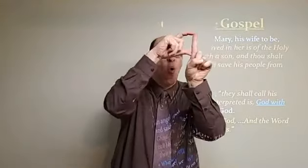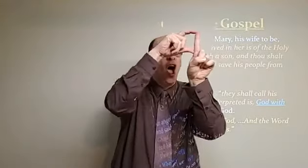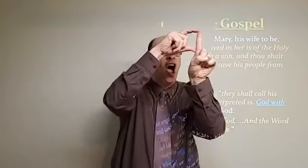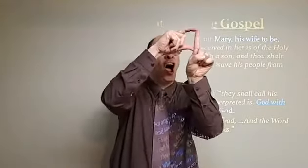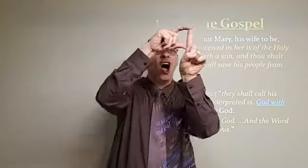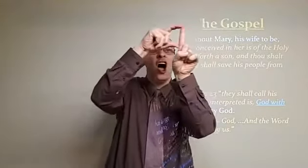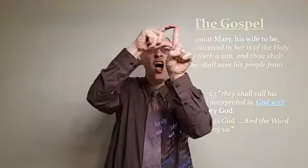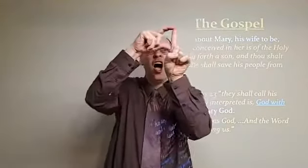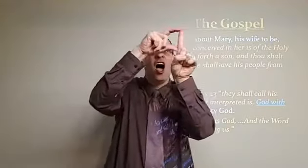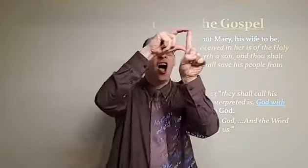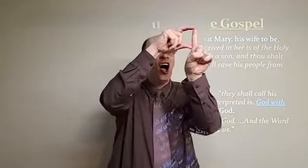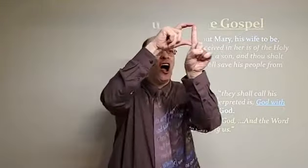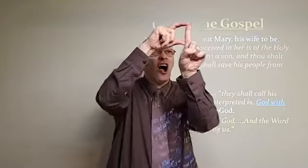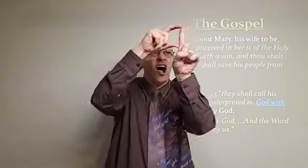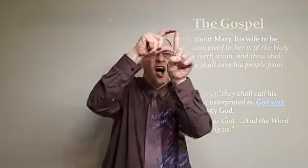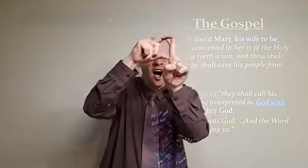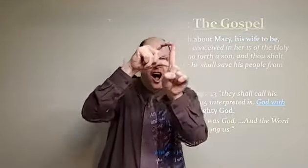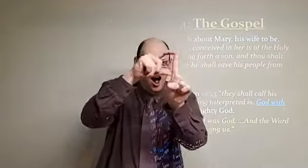his spoken word